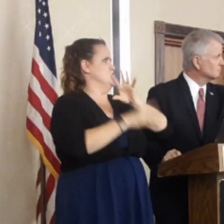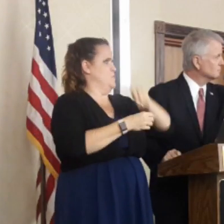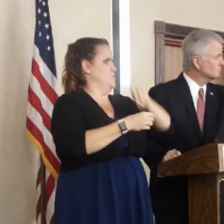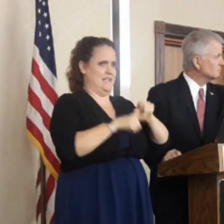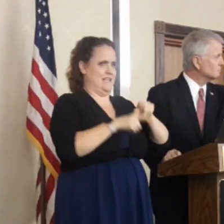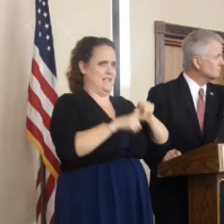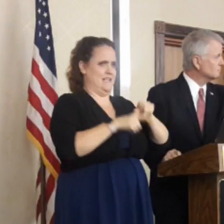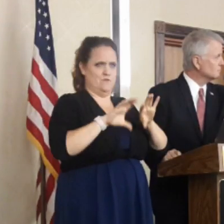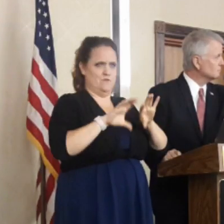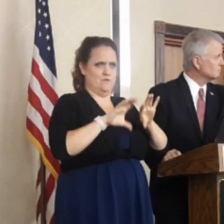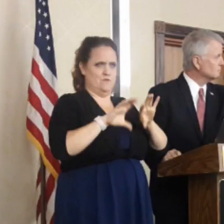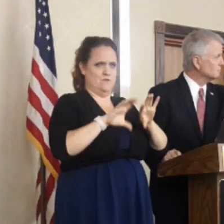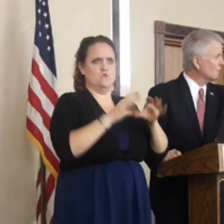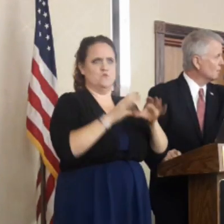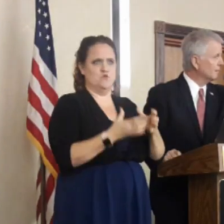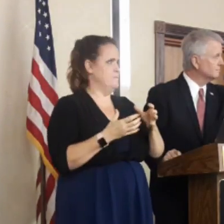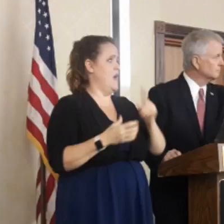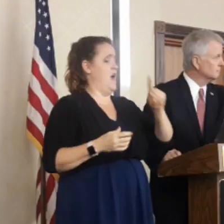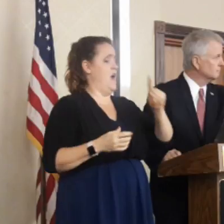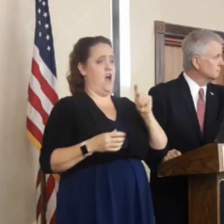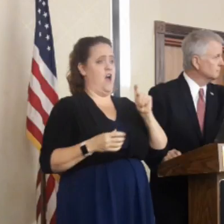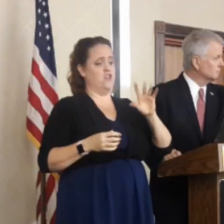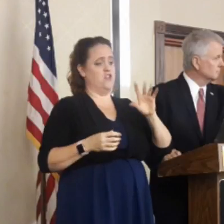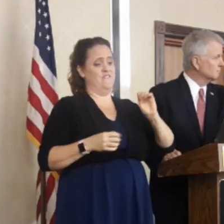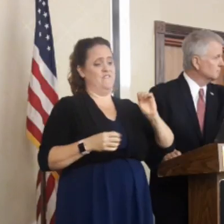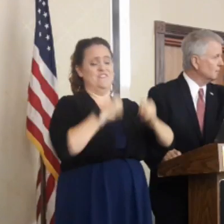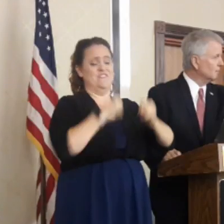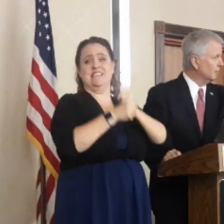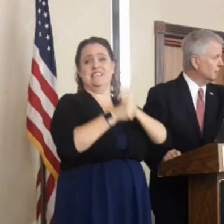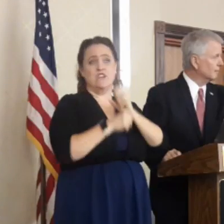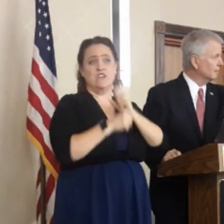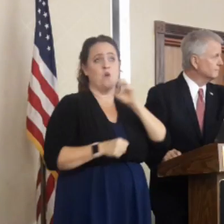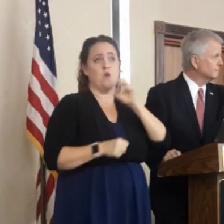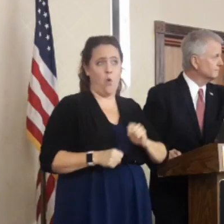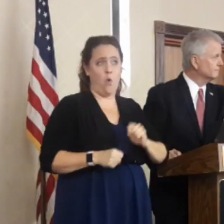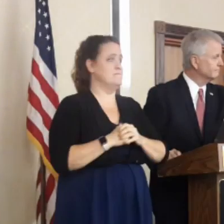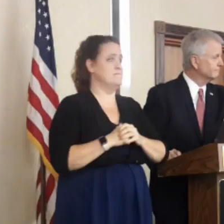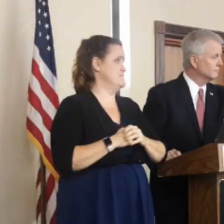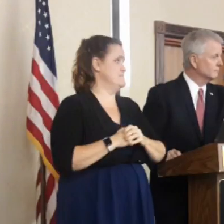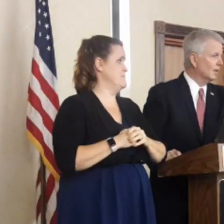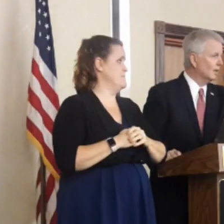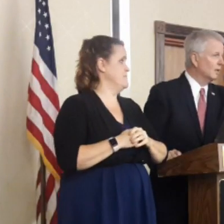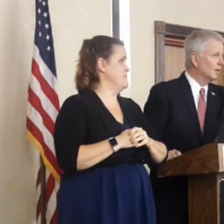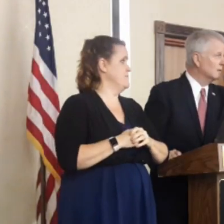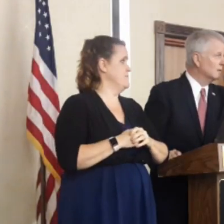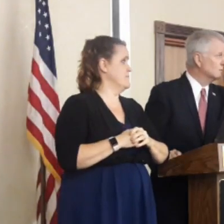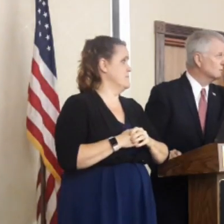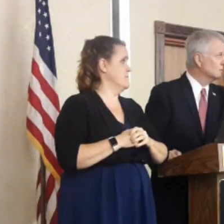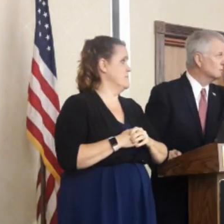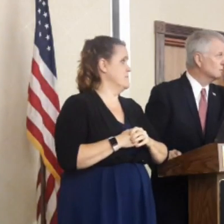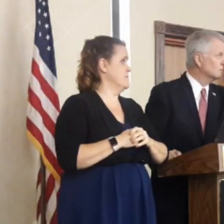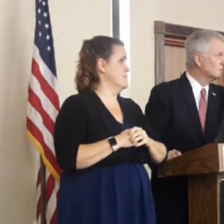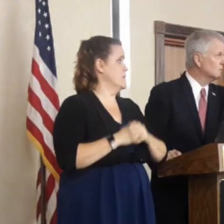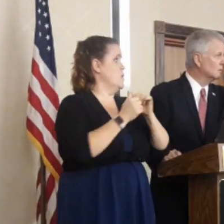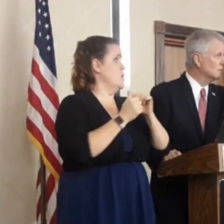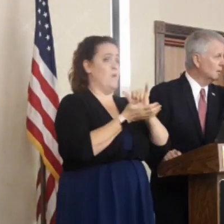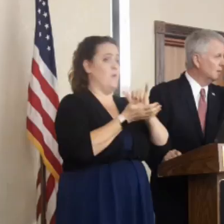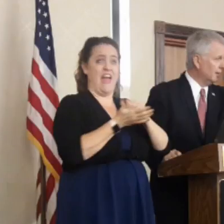that's 150 years old. Here. And with that, Mr. Chairman, I move for adjournment.